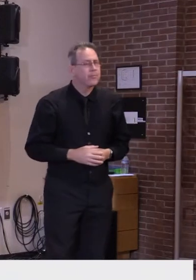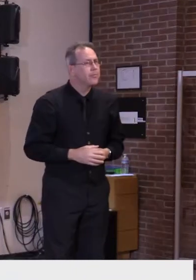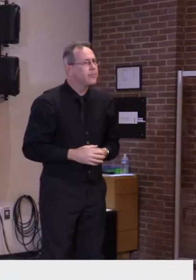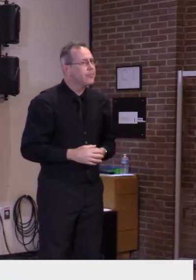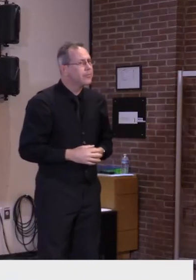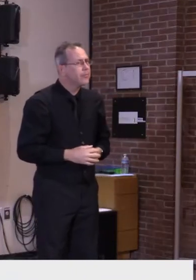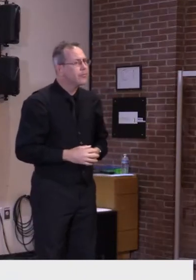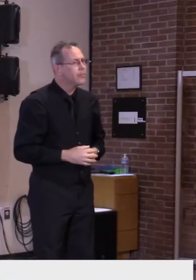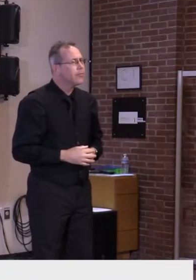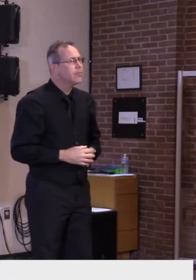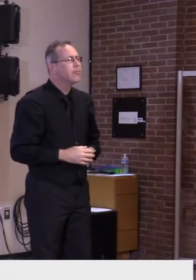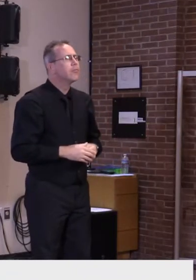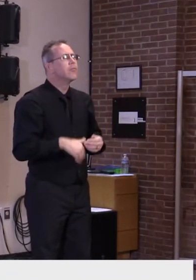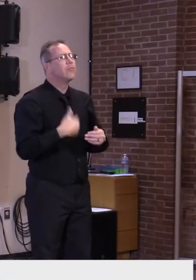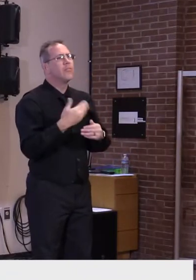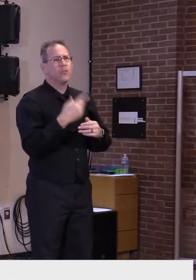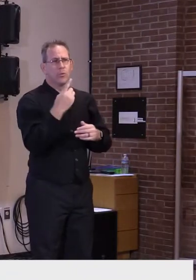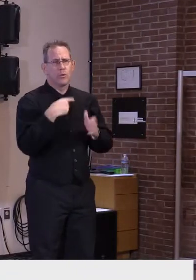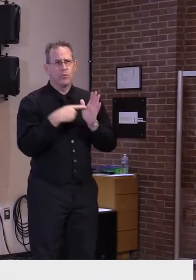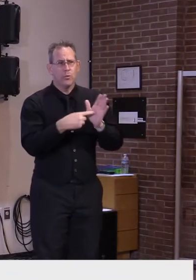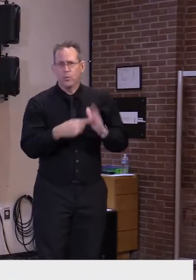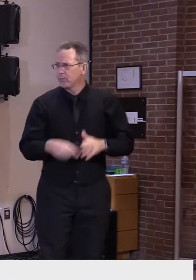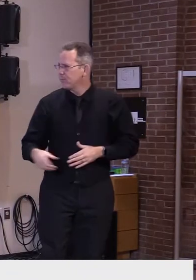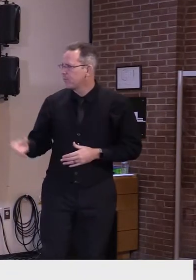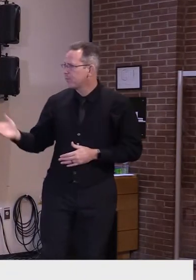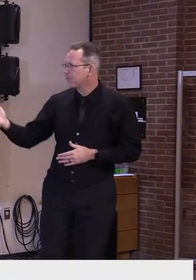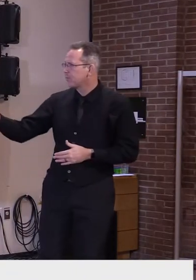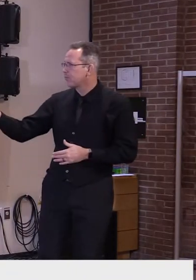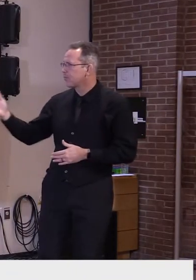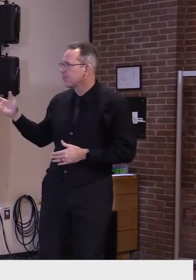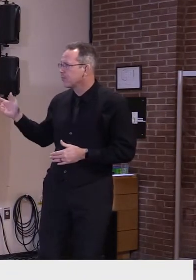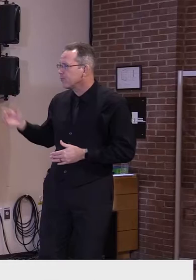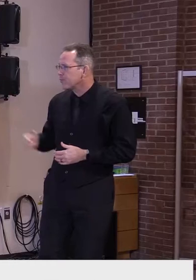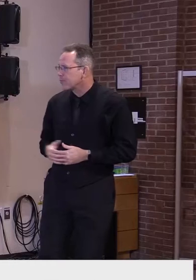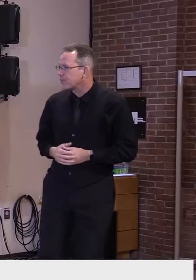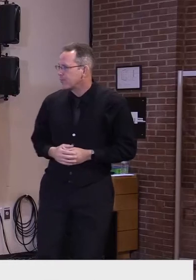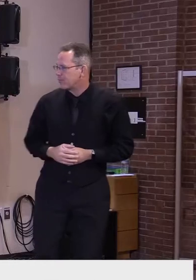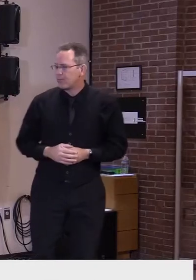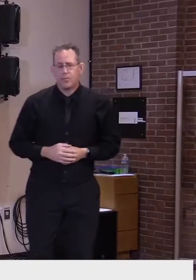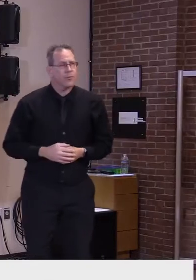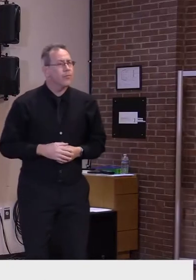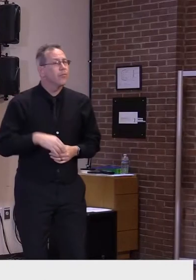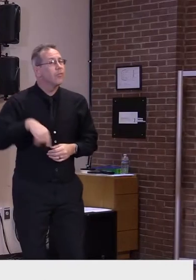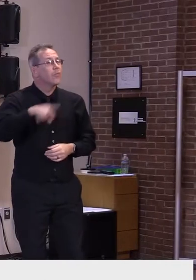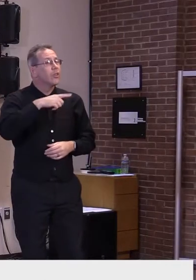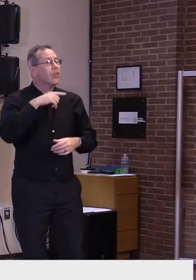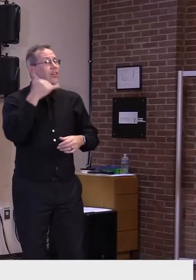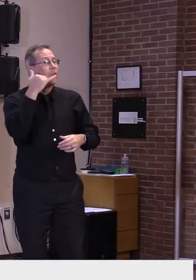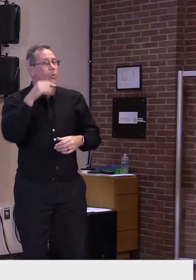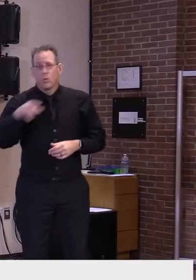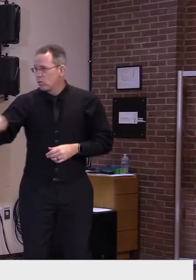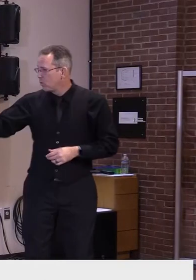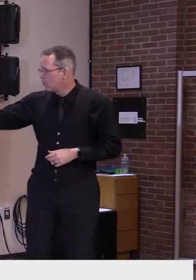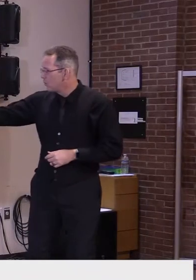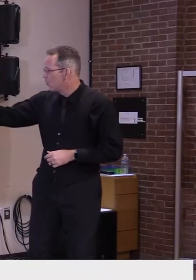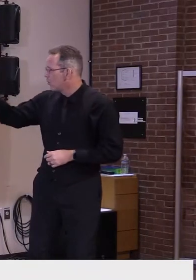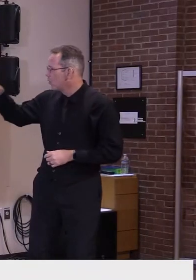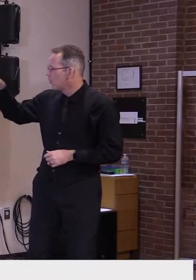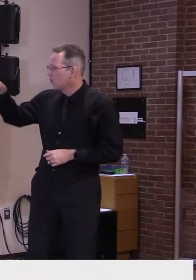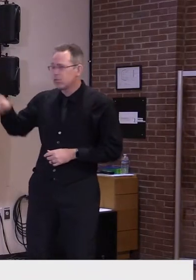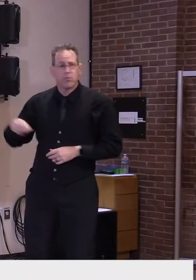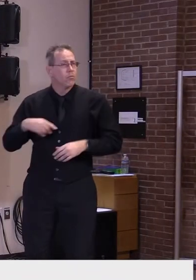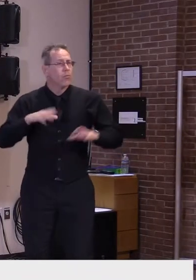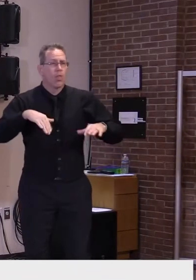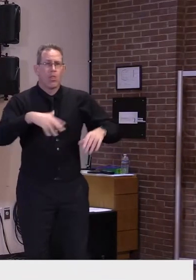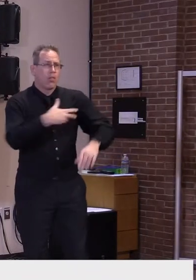Going to the next slide, we'll see that it continues to be the same story that we've seen, where most of the cases are occurring among those who are unvaccinated. We